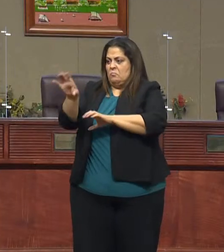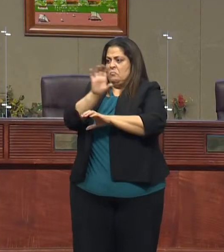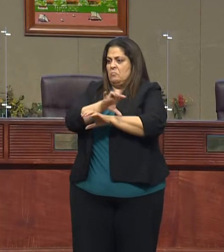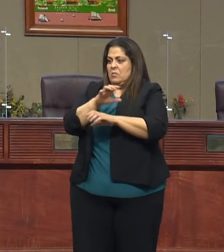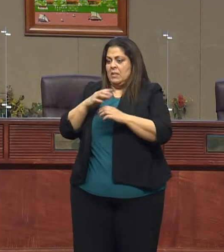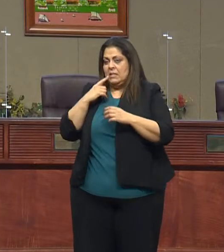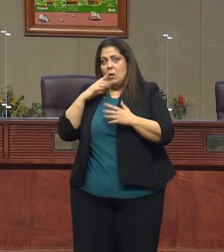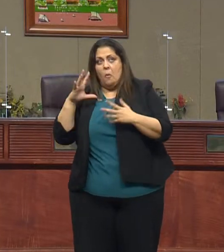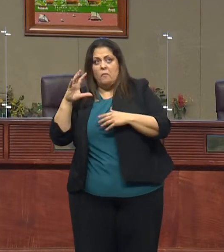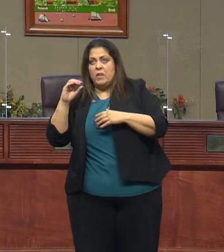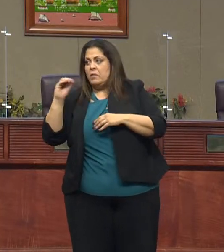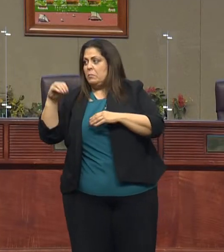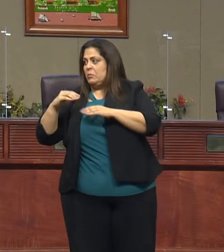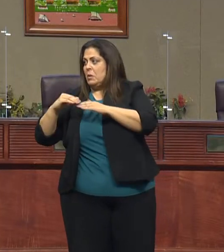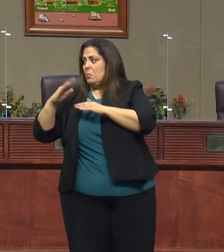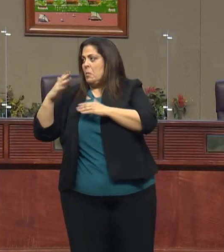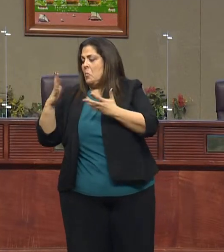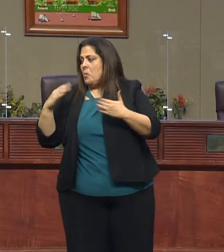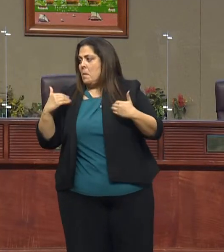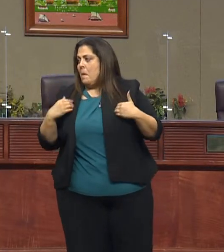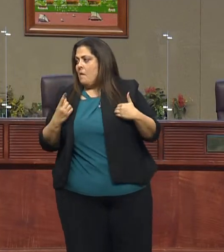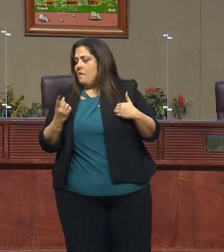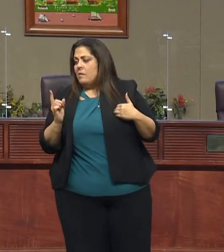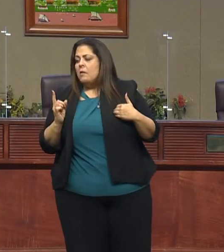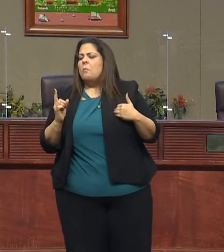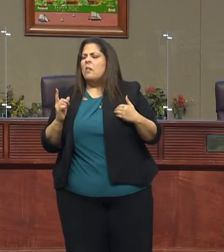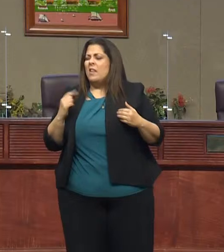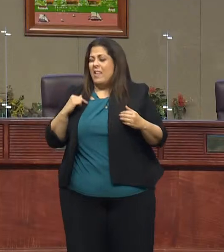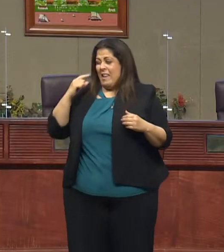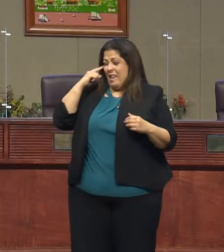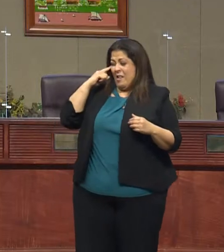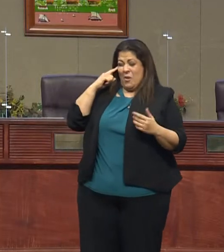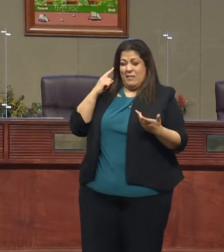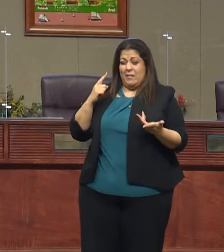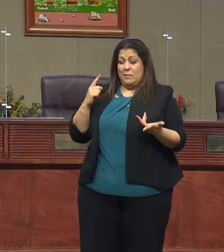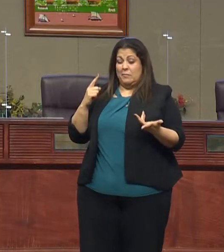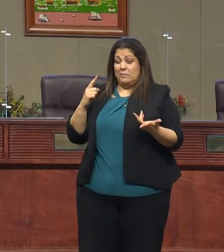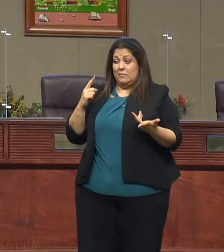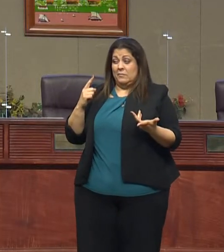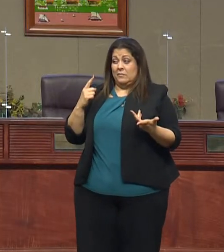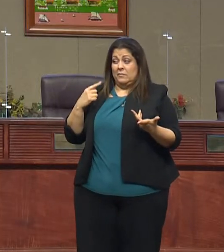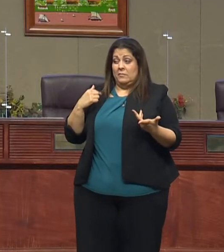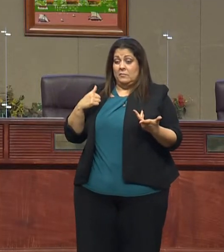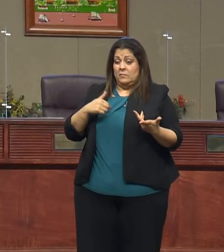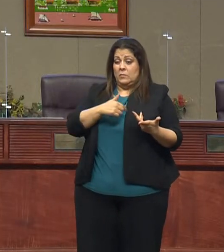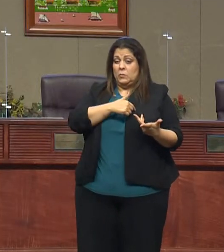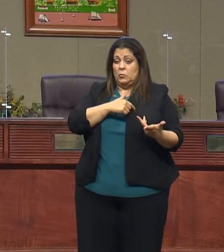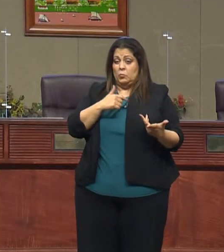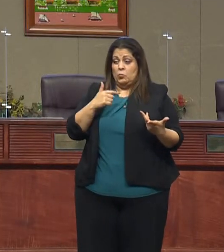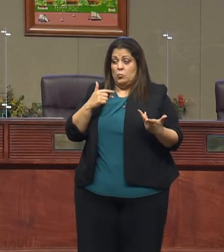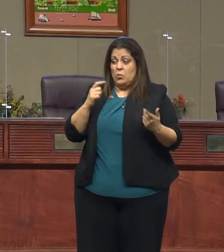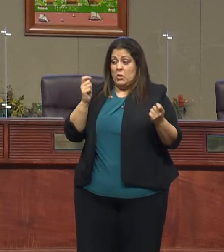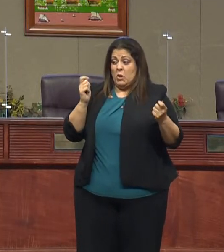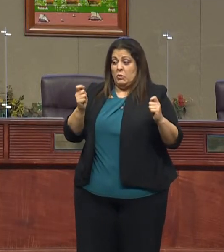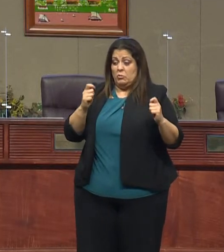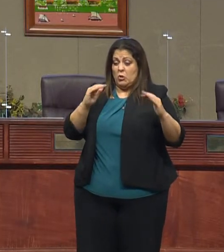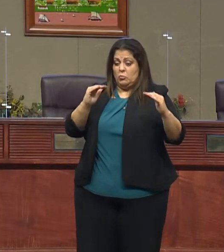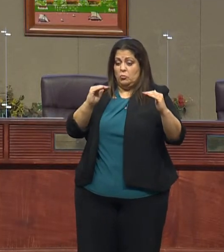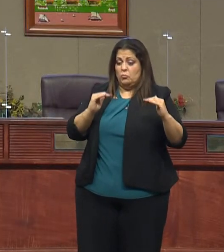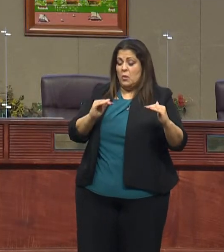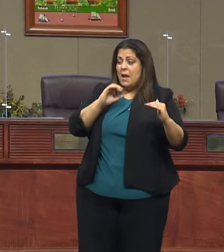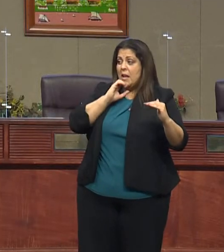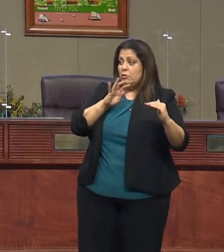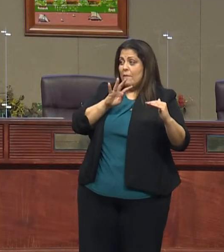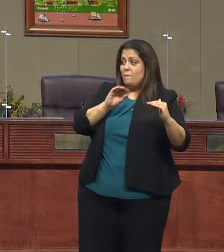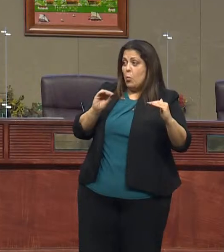50% or better of their population. I don't believe that with us making the adjustment to go